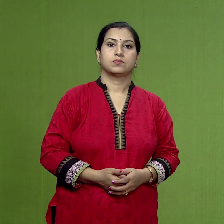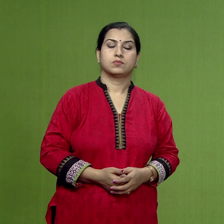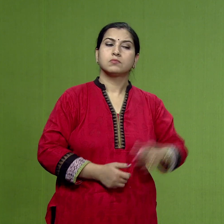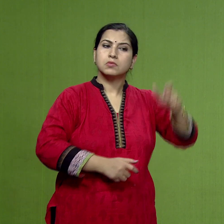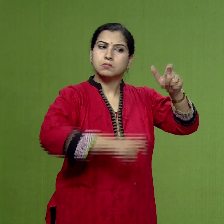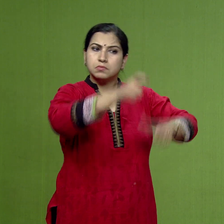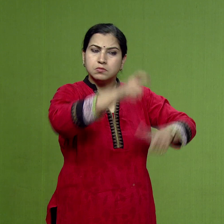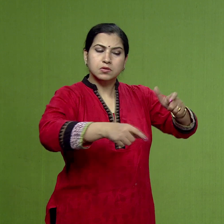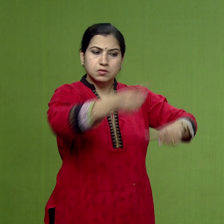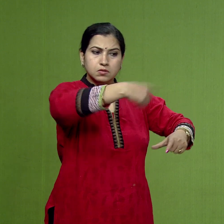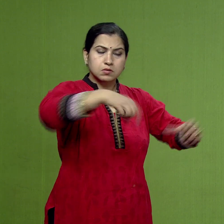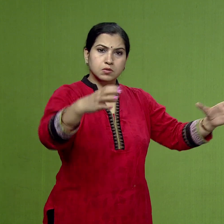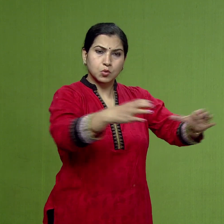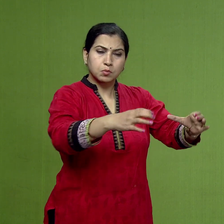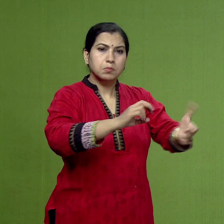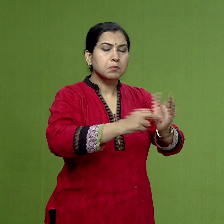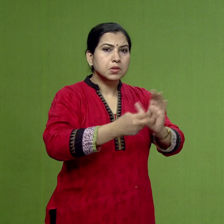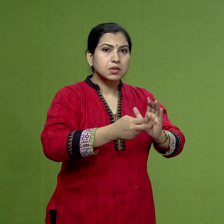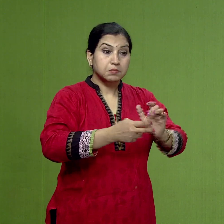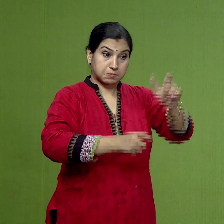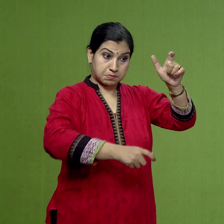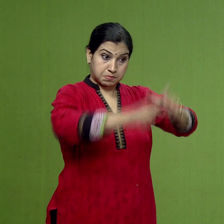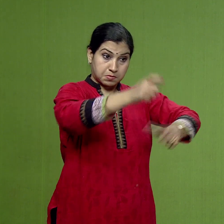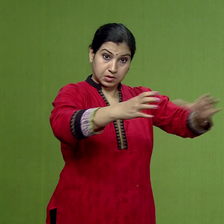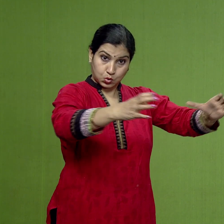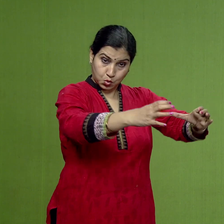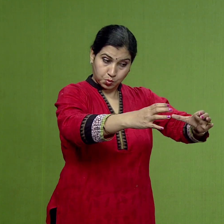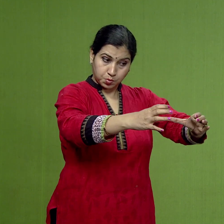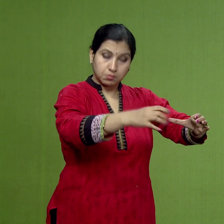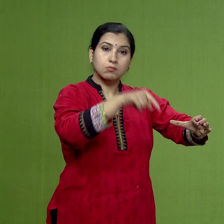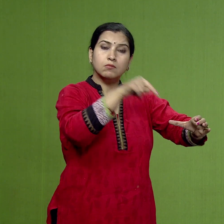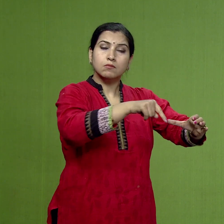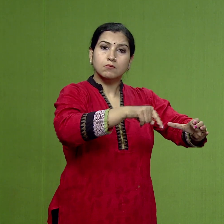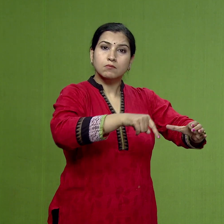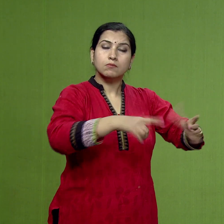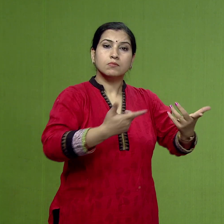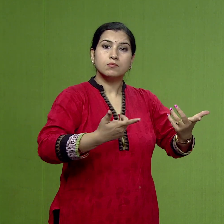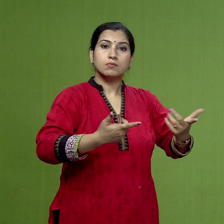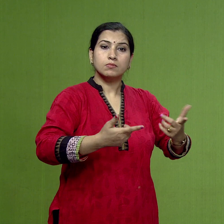population means collection of people living in a given geographic area.